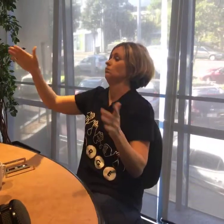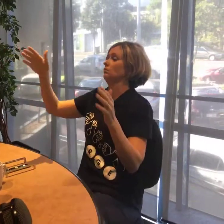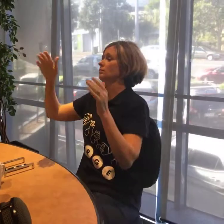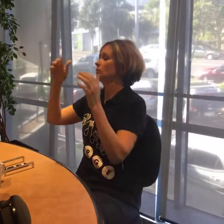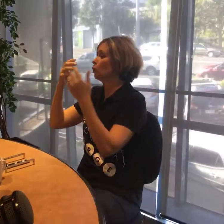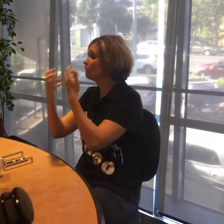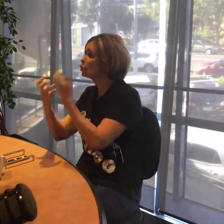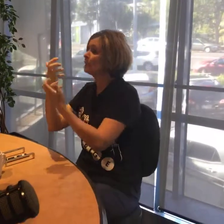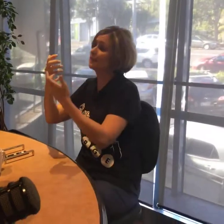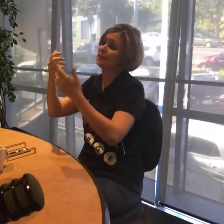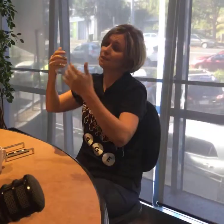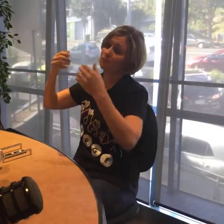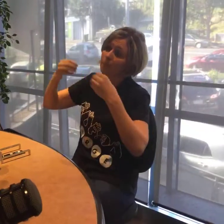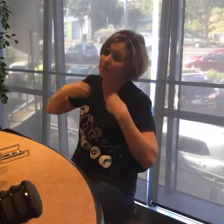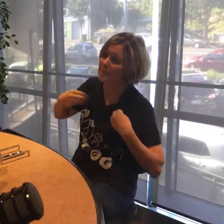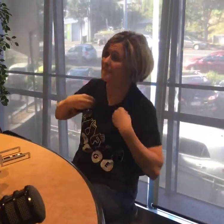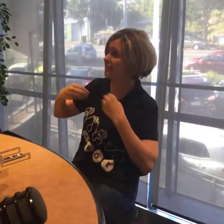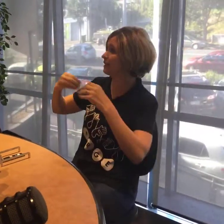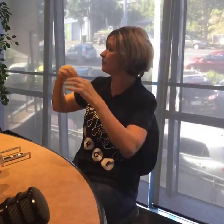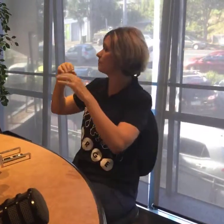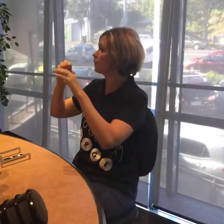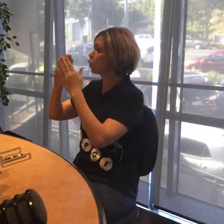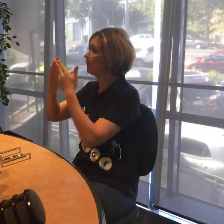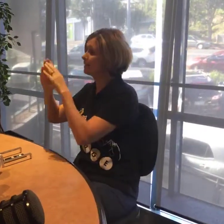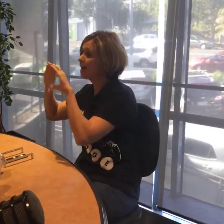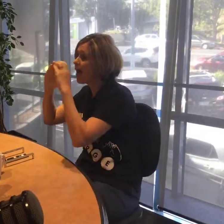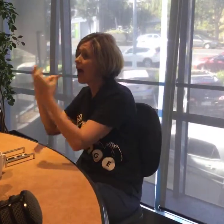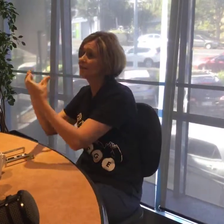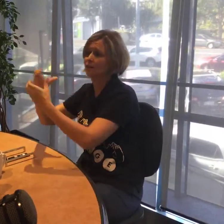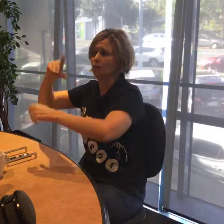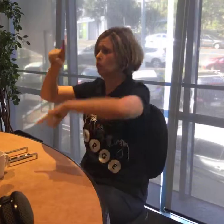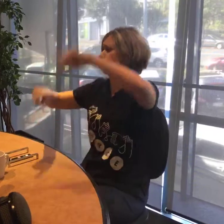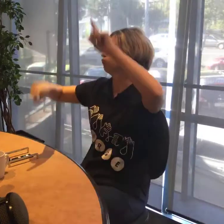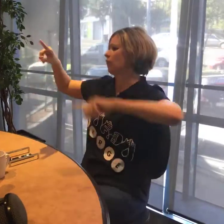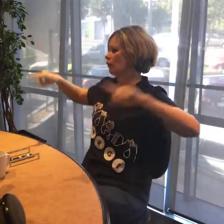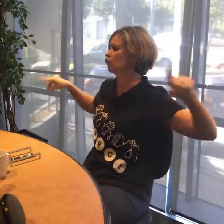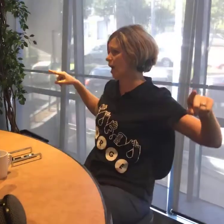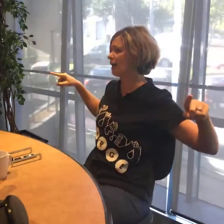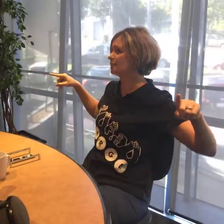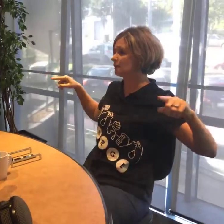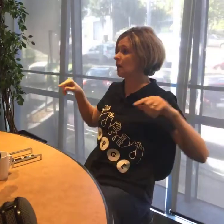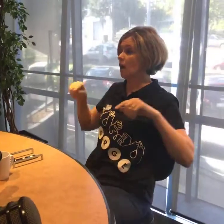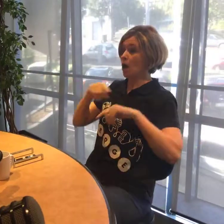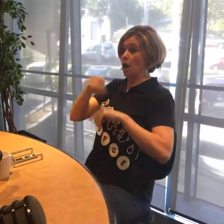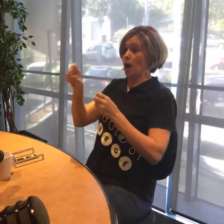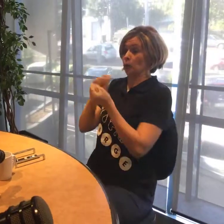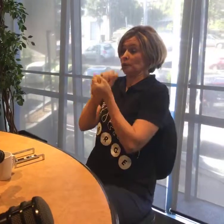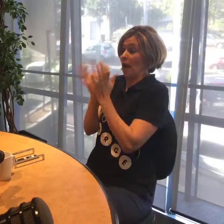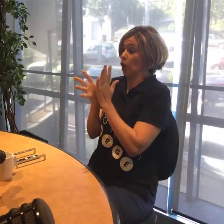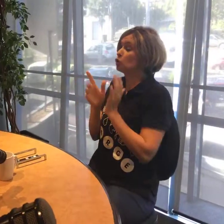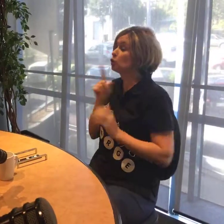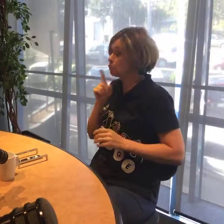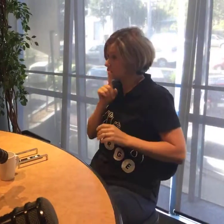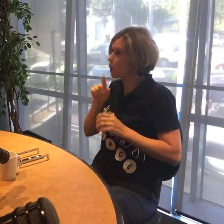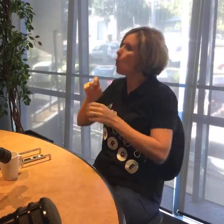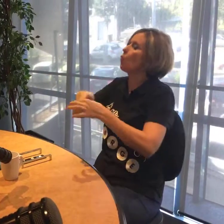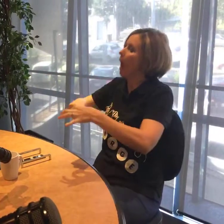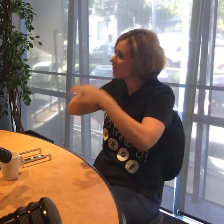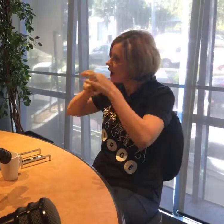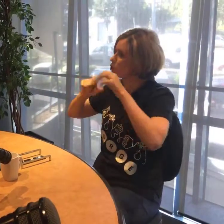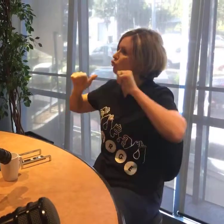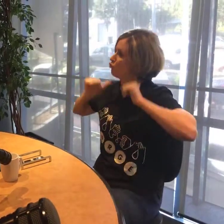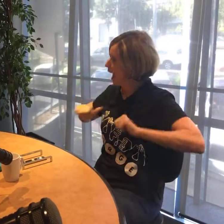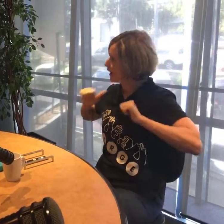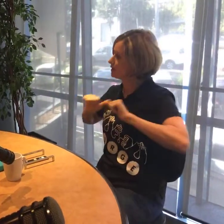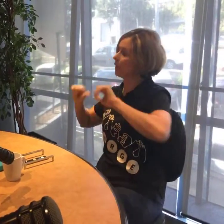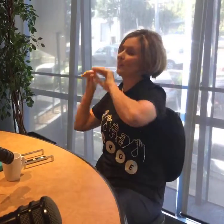school programs right through to universities, businesses. We have just an array of services that we can